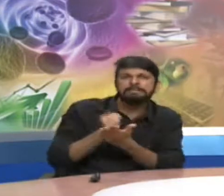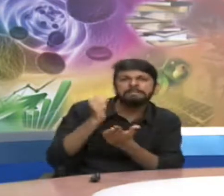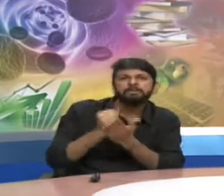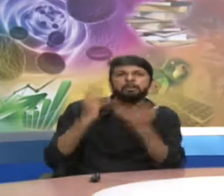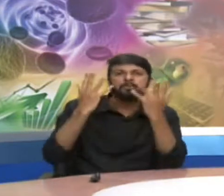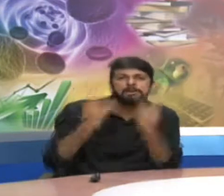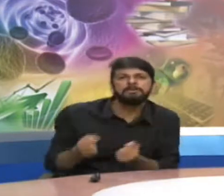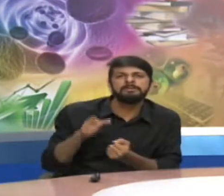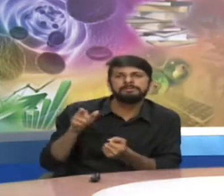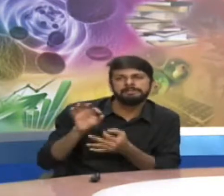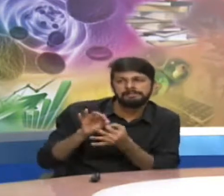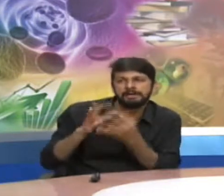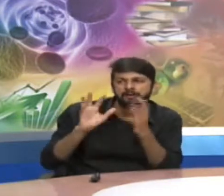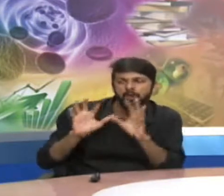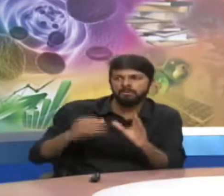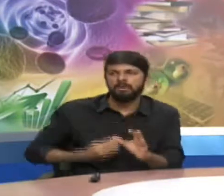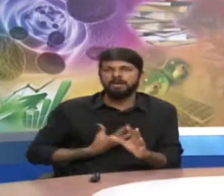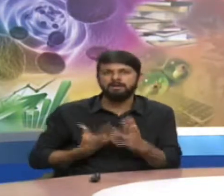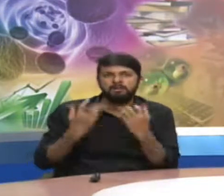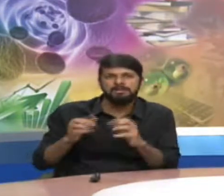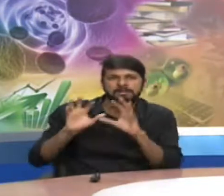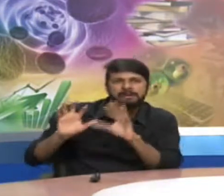Buddha. This painting